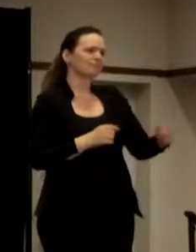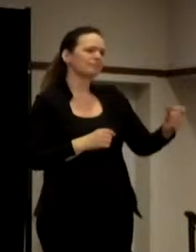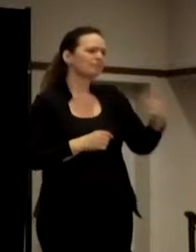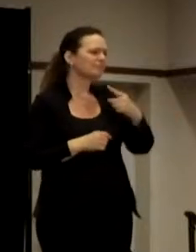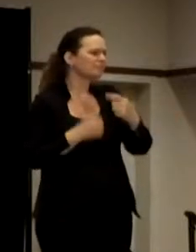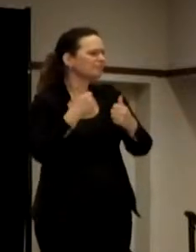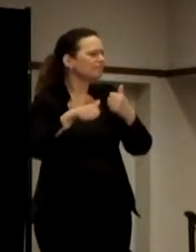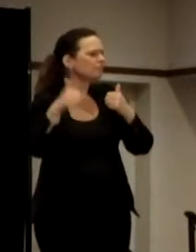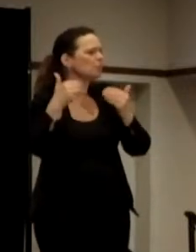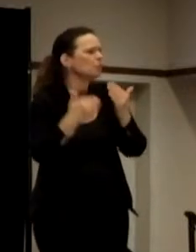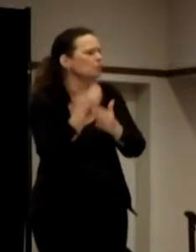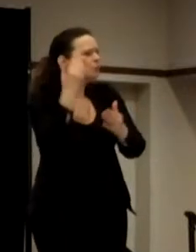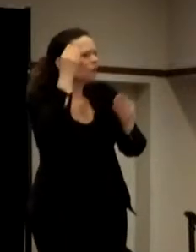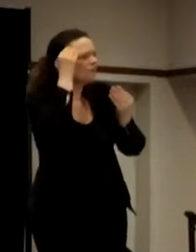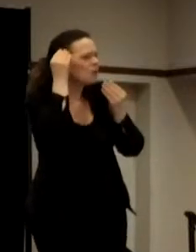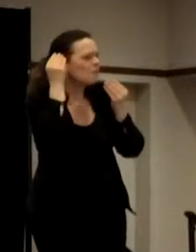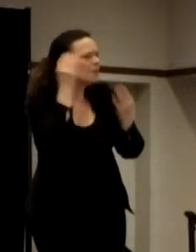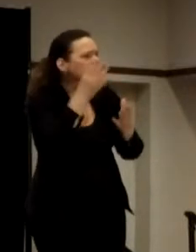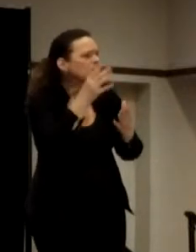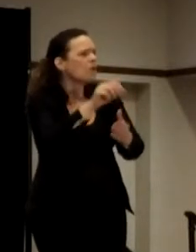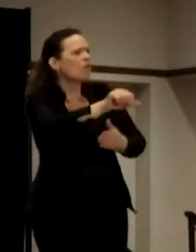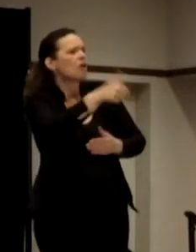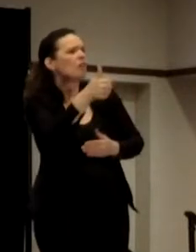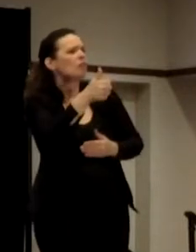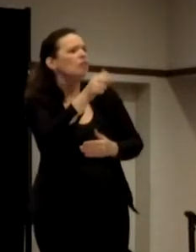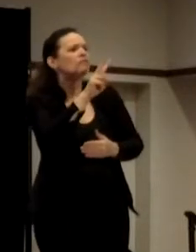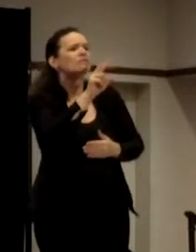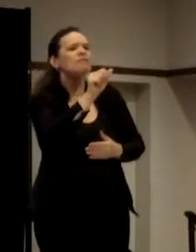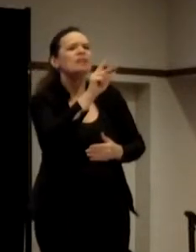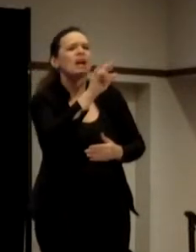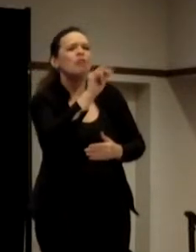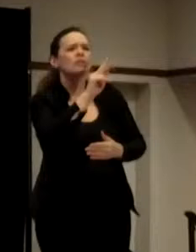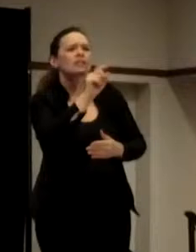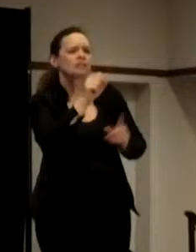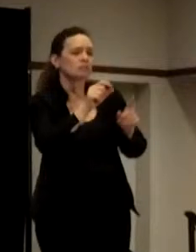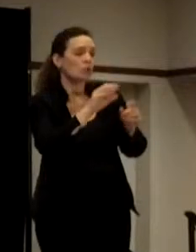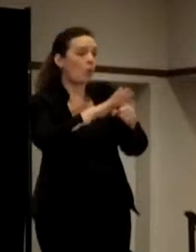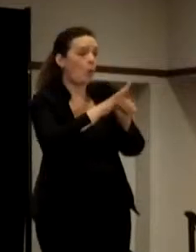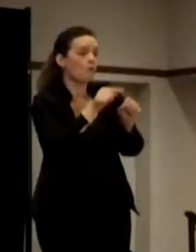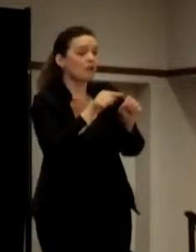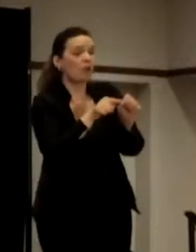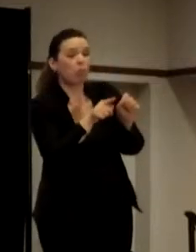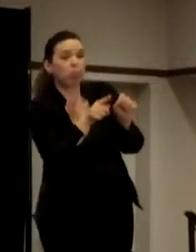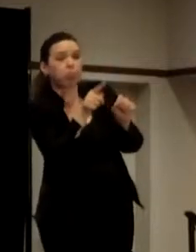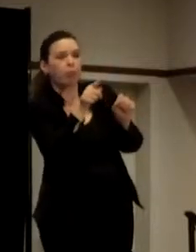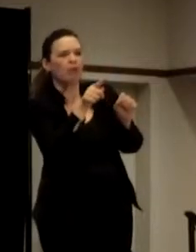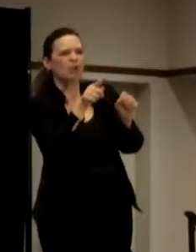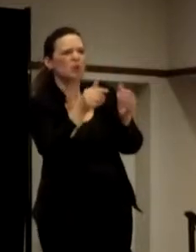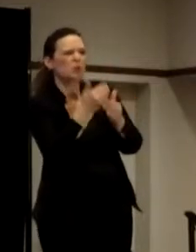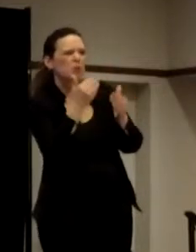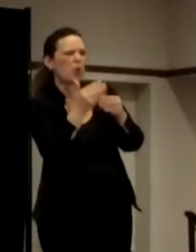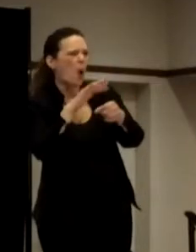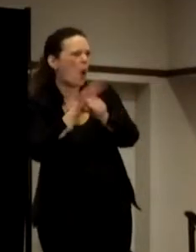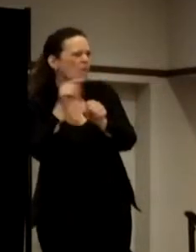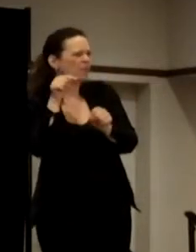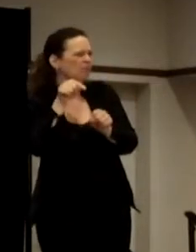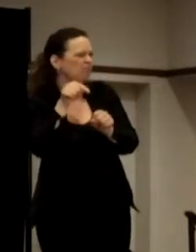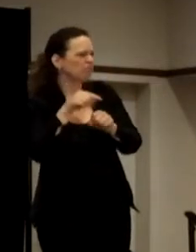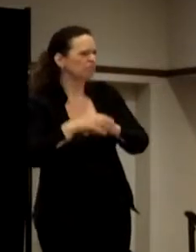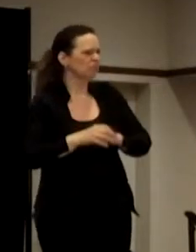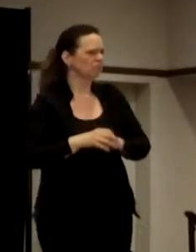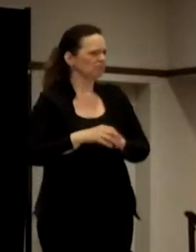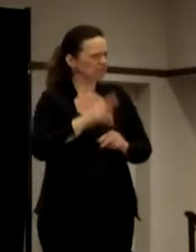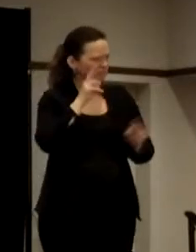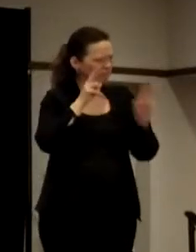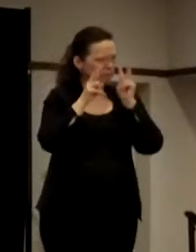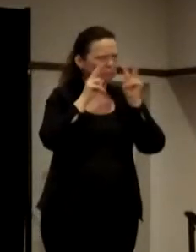that we've seen? We've seen a few cases, a handful in New York State, but the UK variant, the South African variant, anything